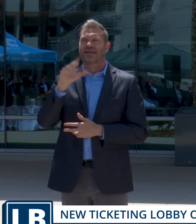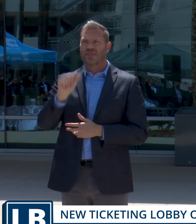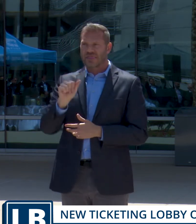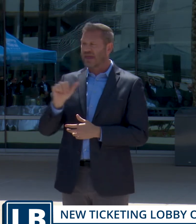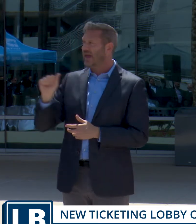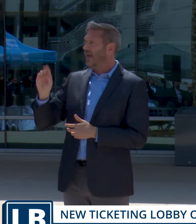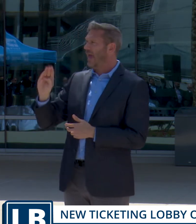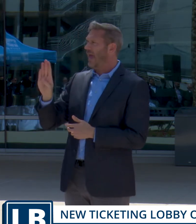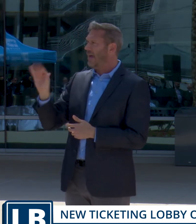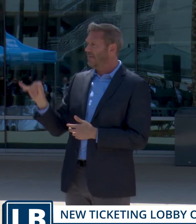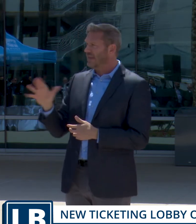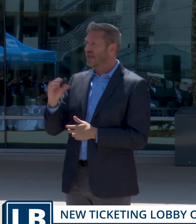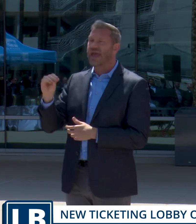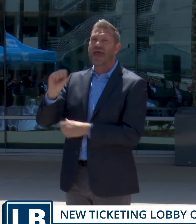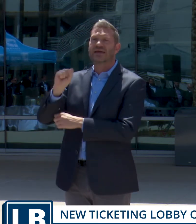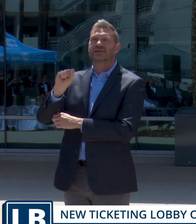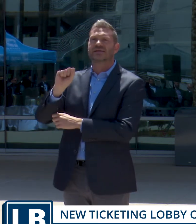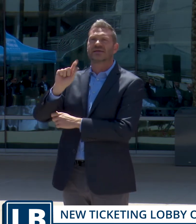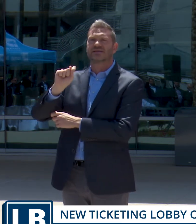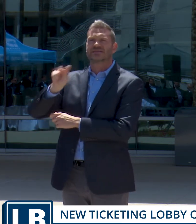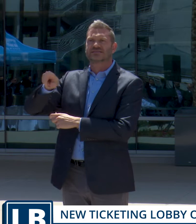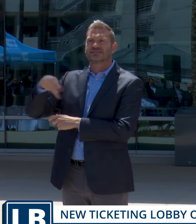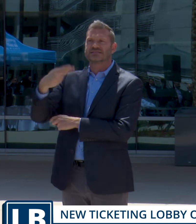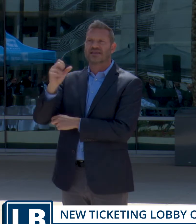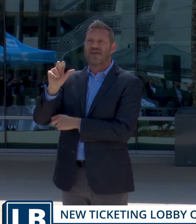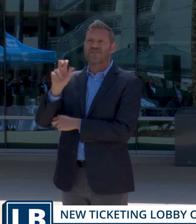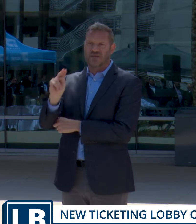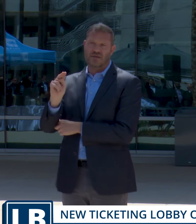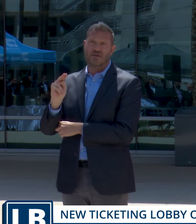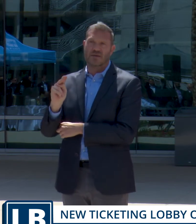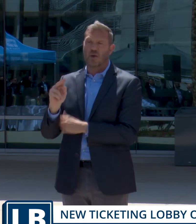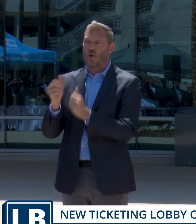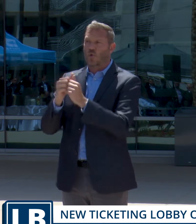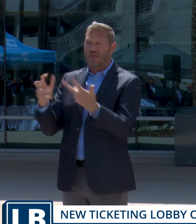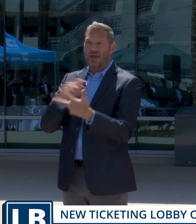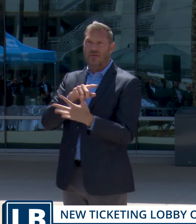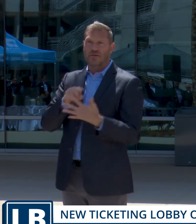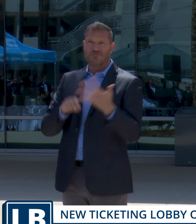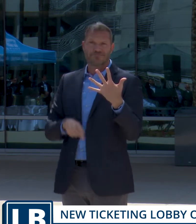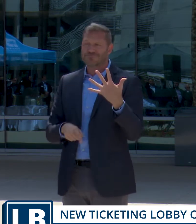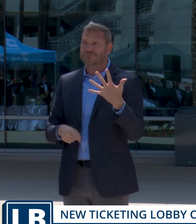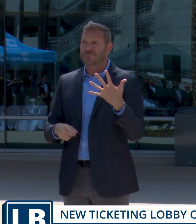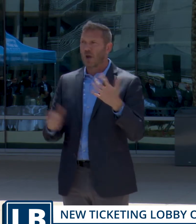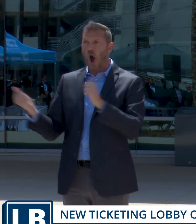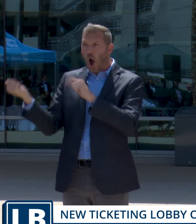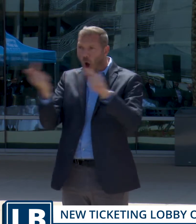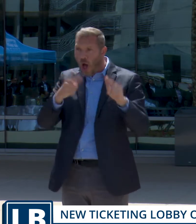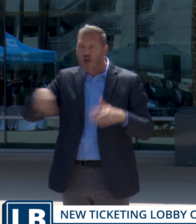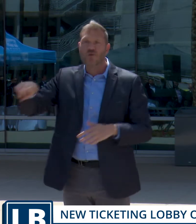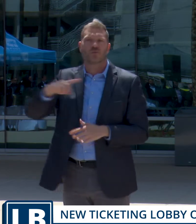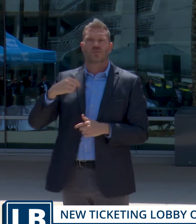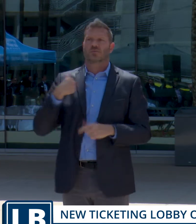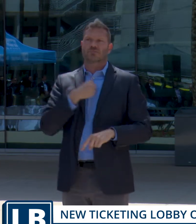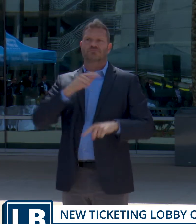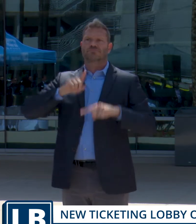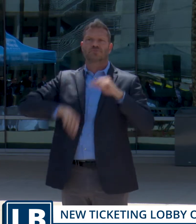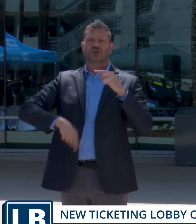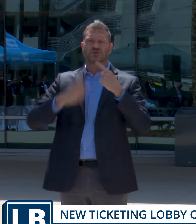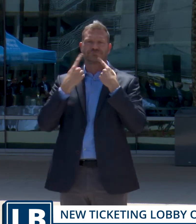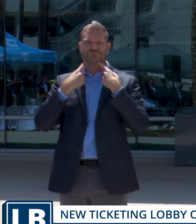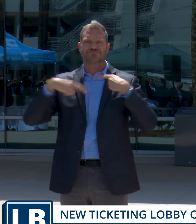and Stefan, because without all of you, we wouldn't be able to successfully